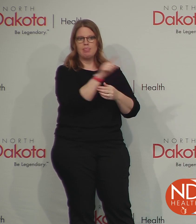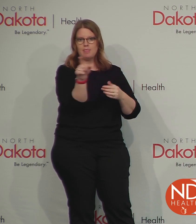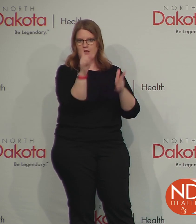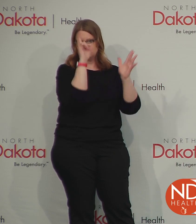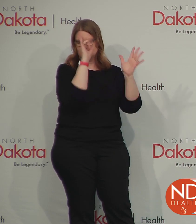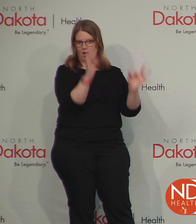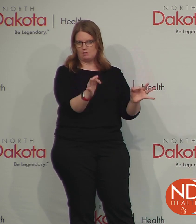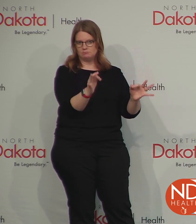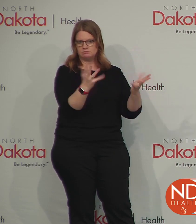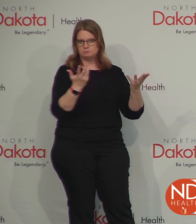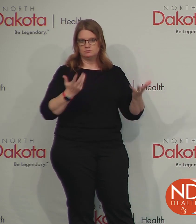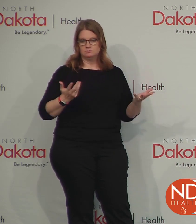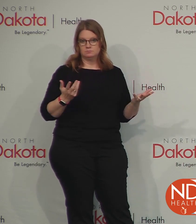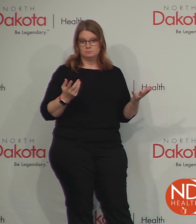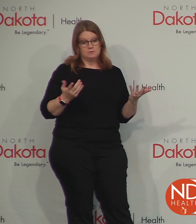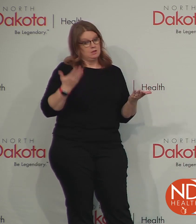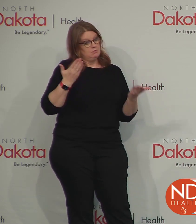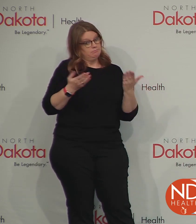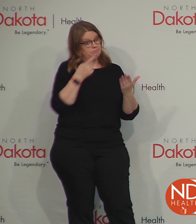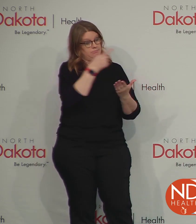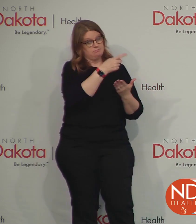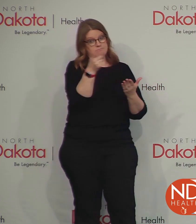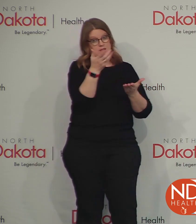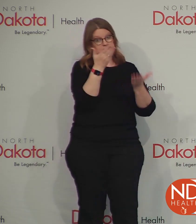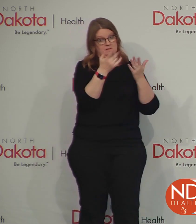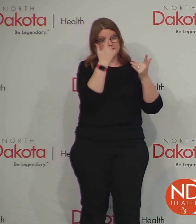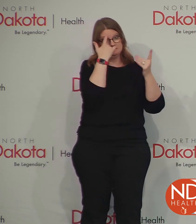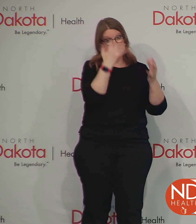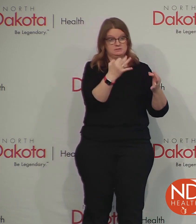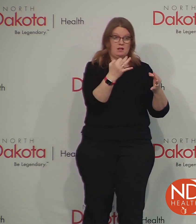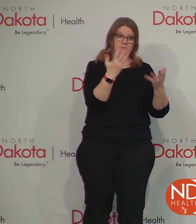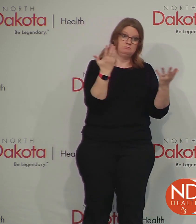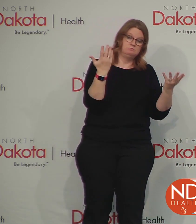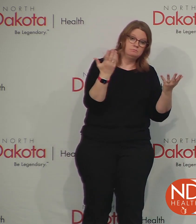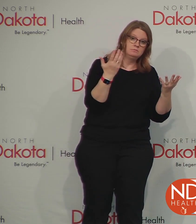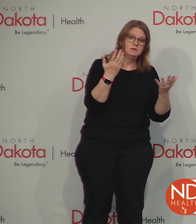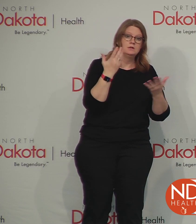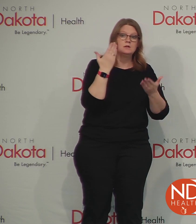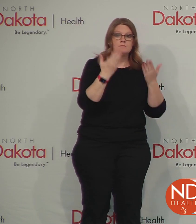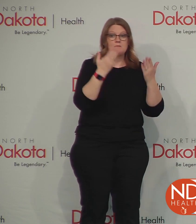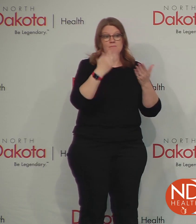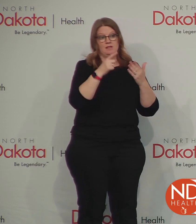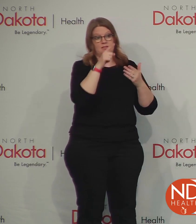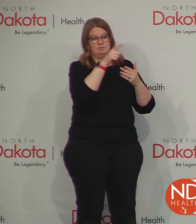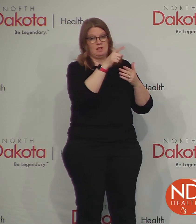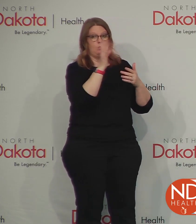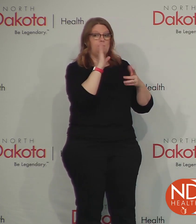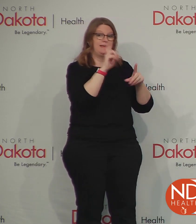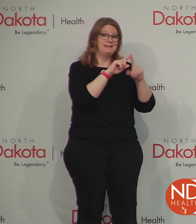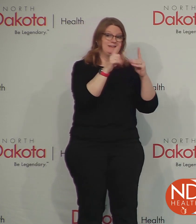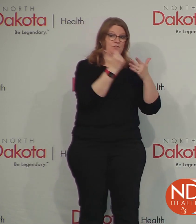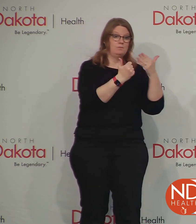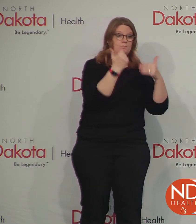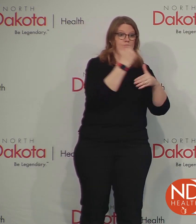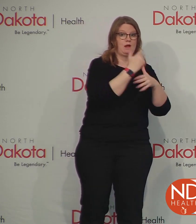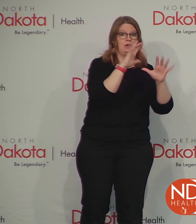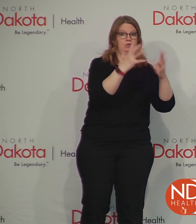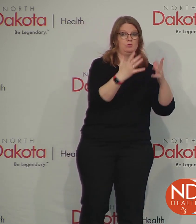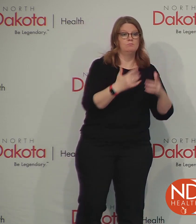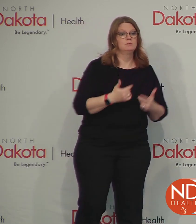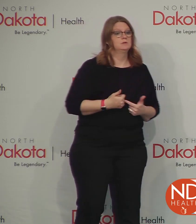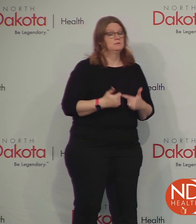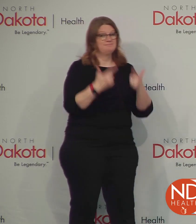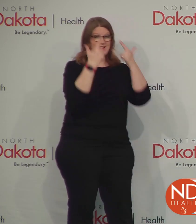so they may decide the tribes might be on a different priority group than the rest of the state is on, and that is completely up